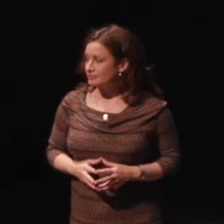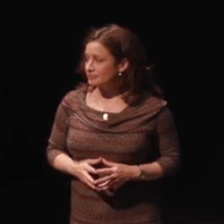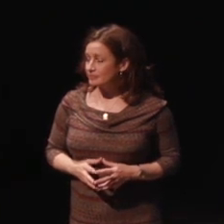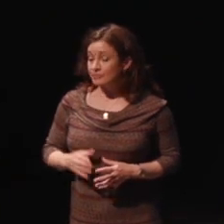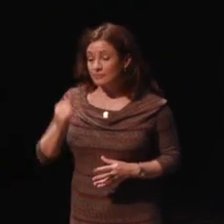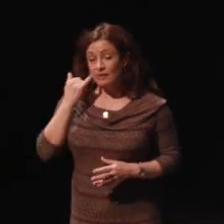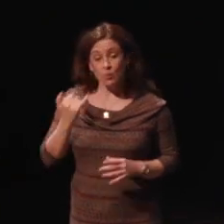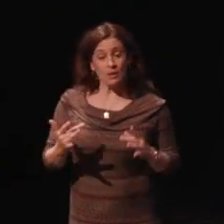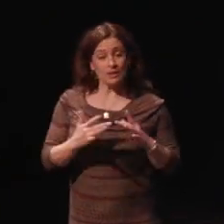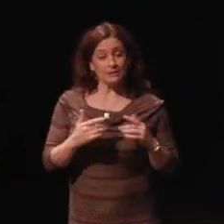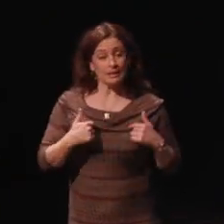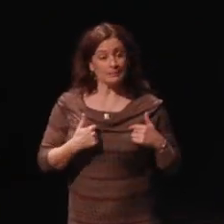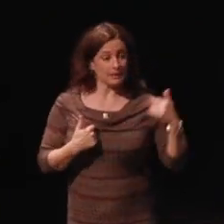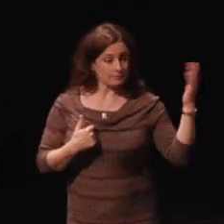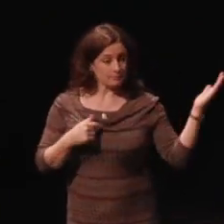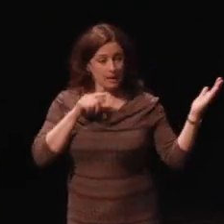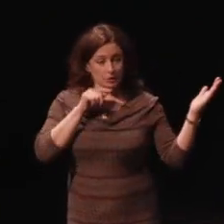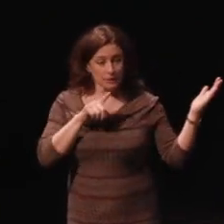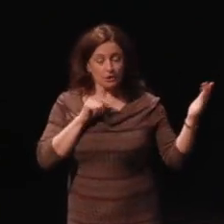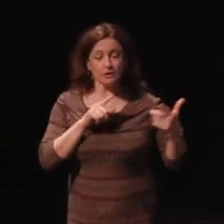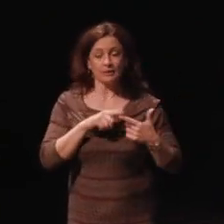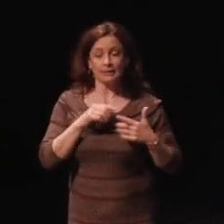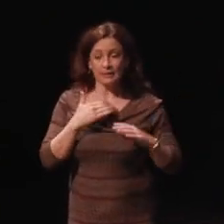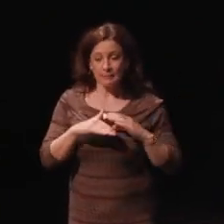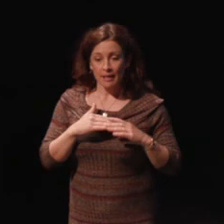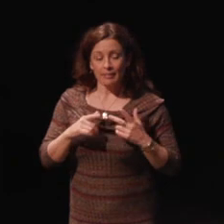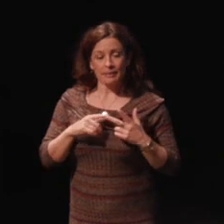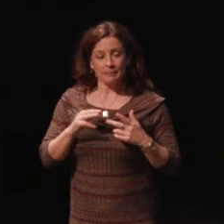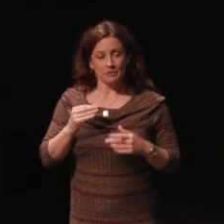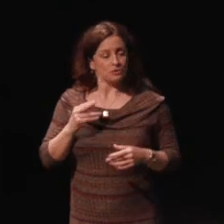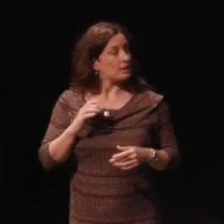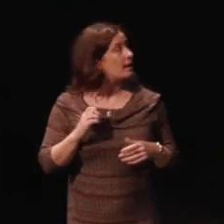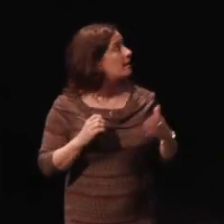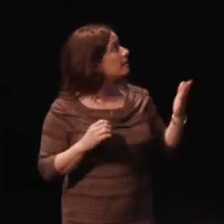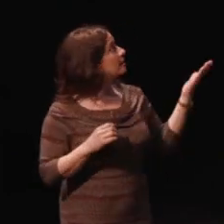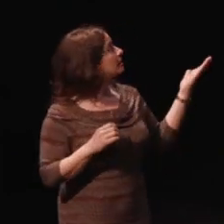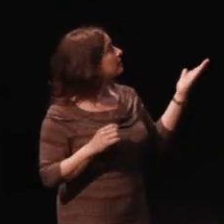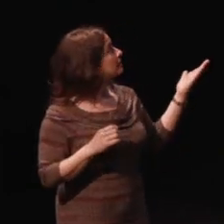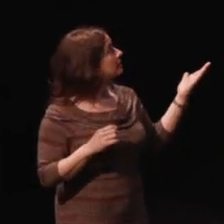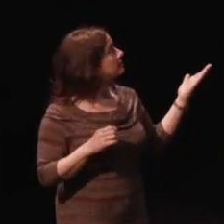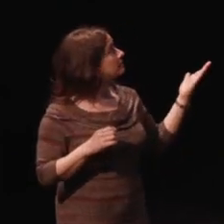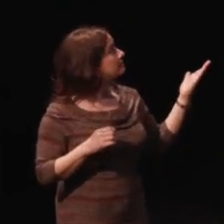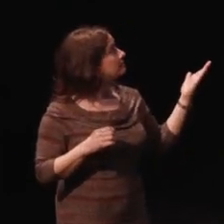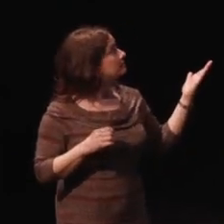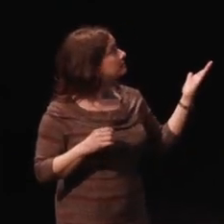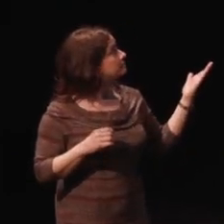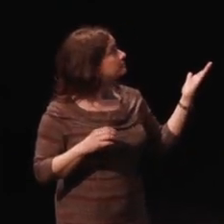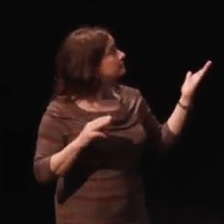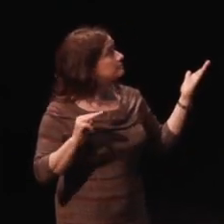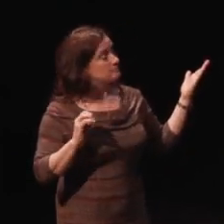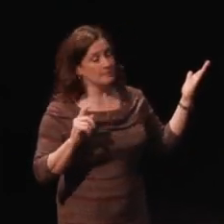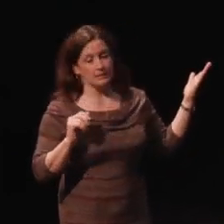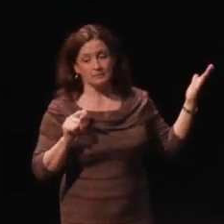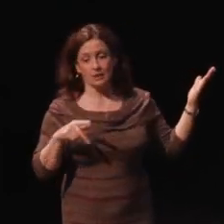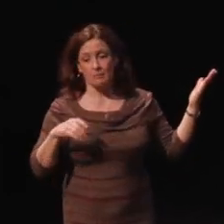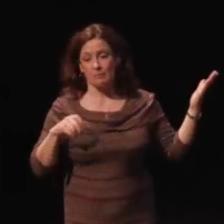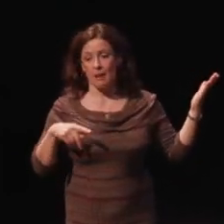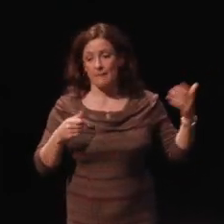If you want to contact me, there's my Twitter, my email, michelle@metalpopgames.com. And my blog is